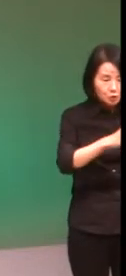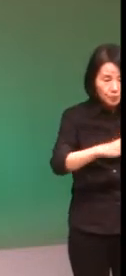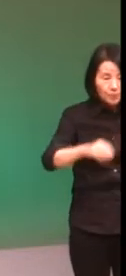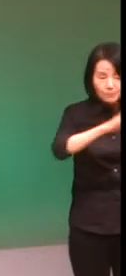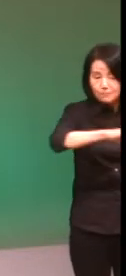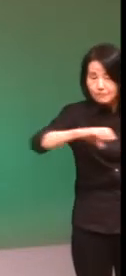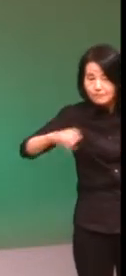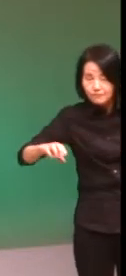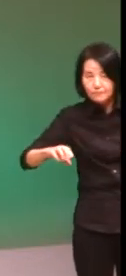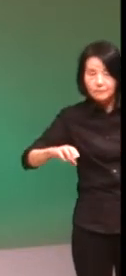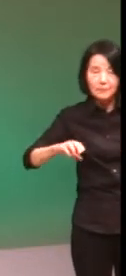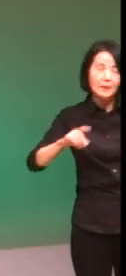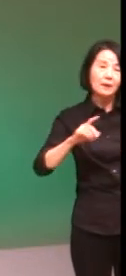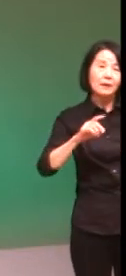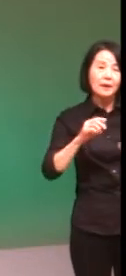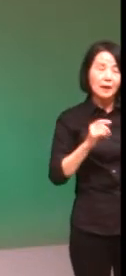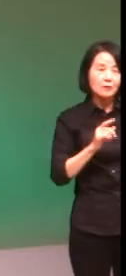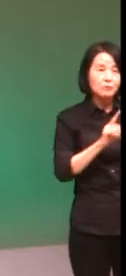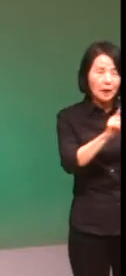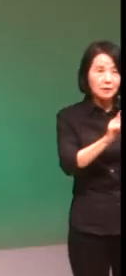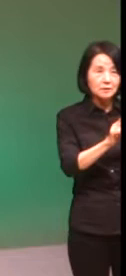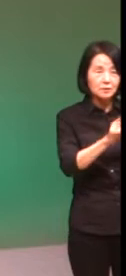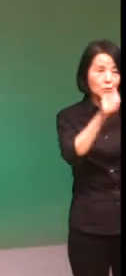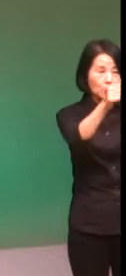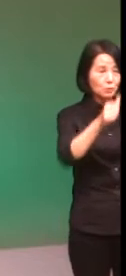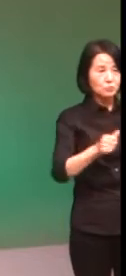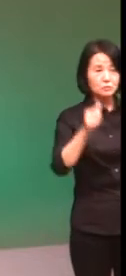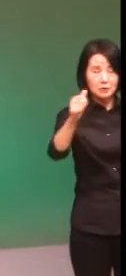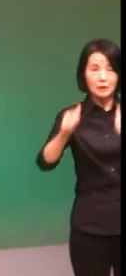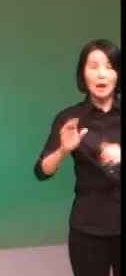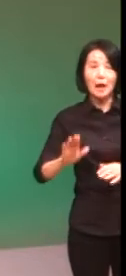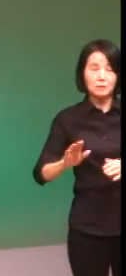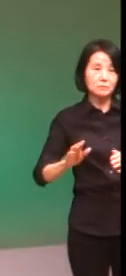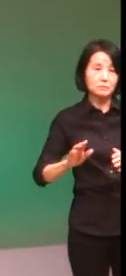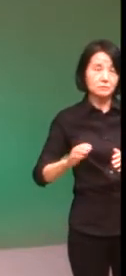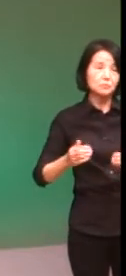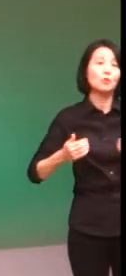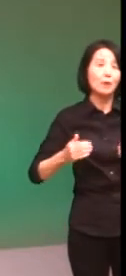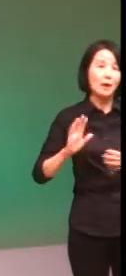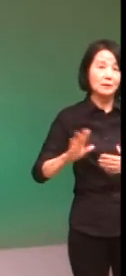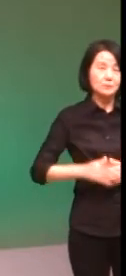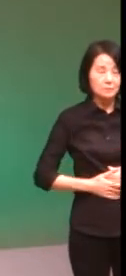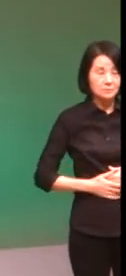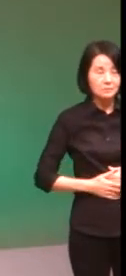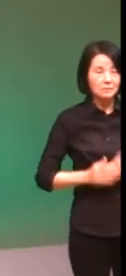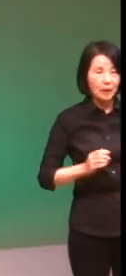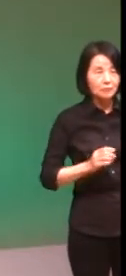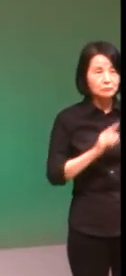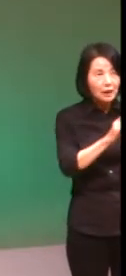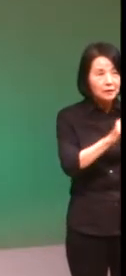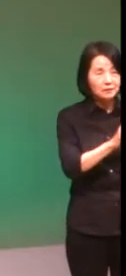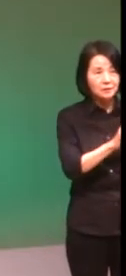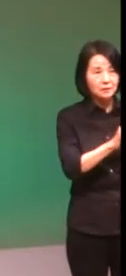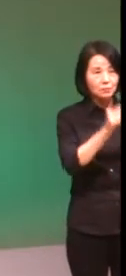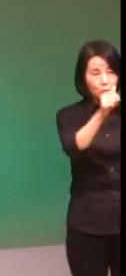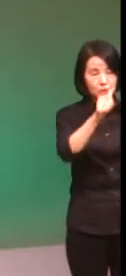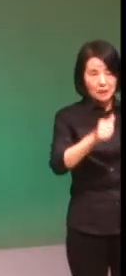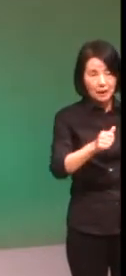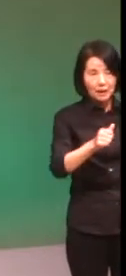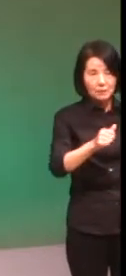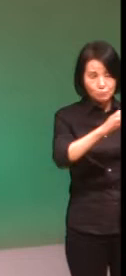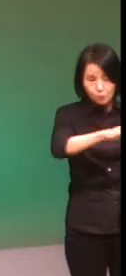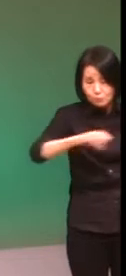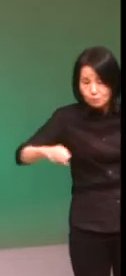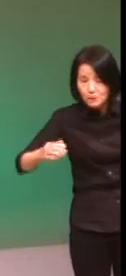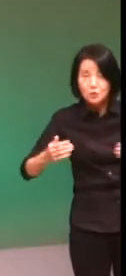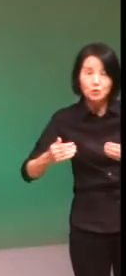blood, telling about nuclear weapons, and engaging new excited different actors